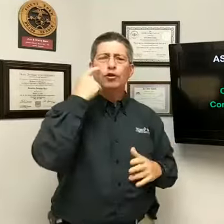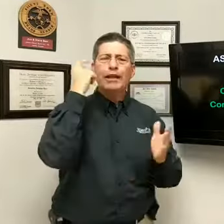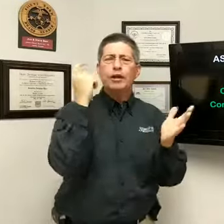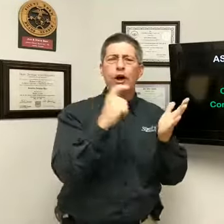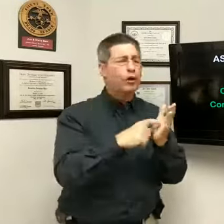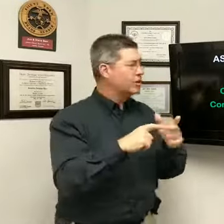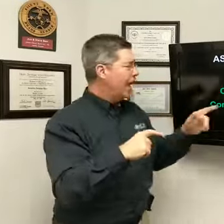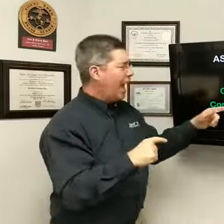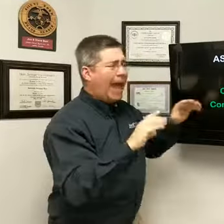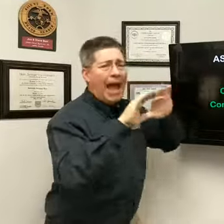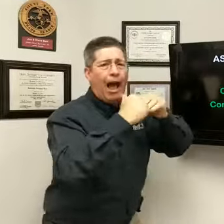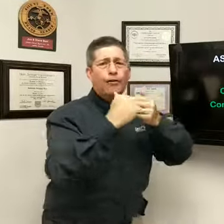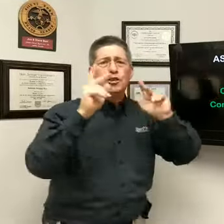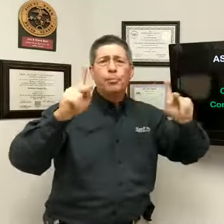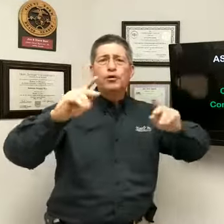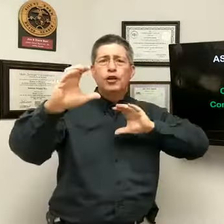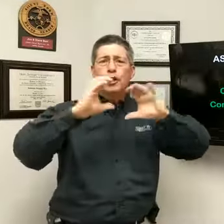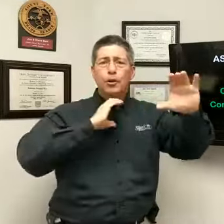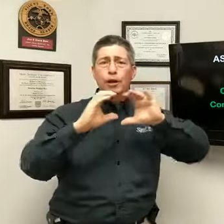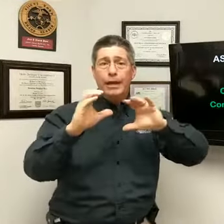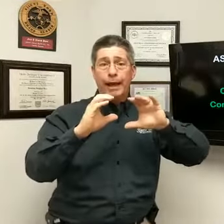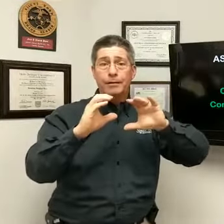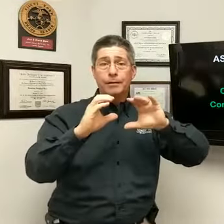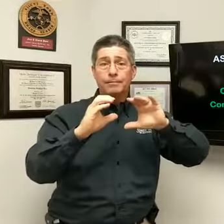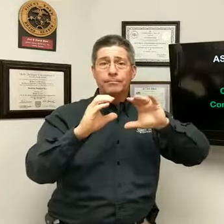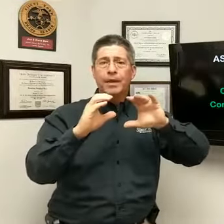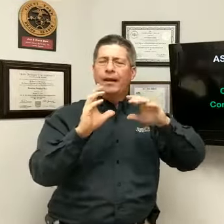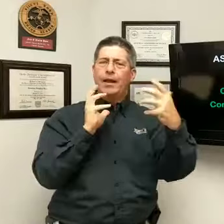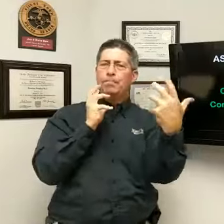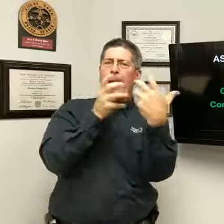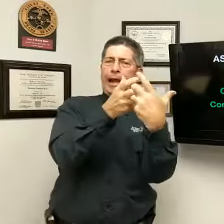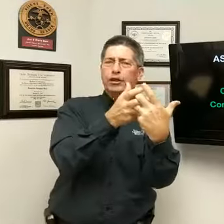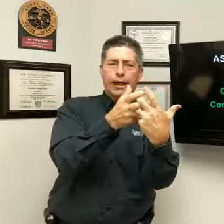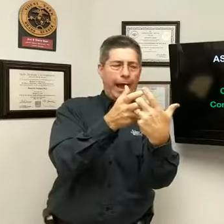to notice, how does a person communicate? And then match that.